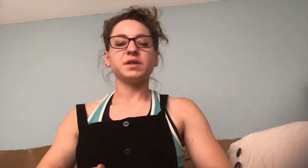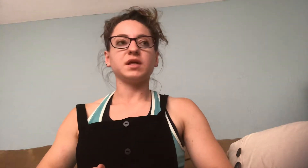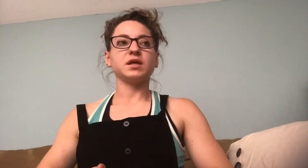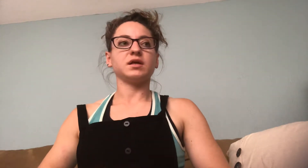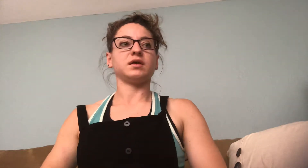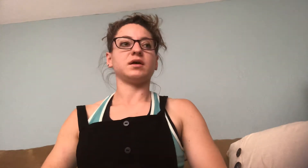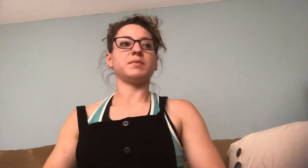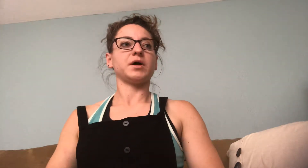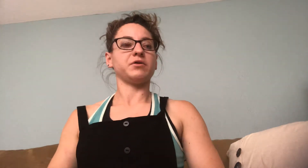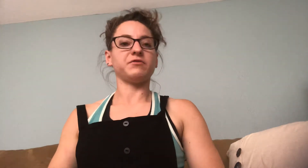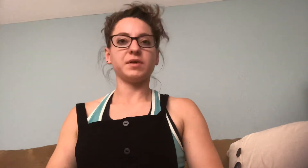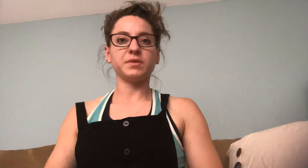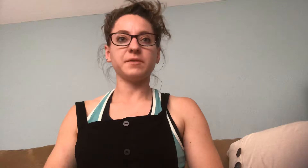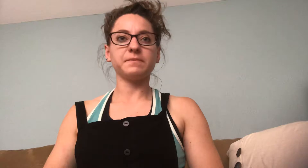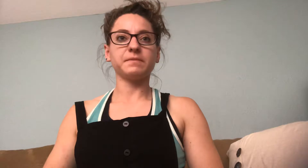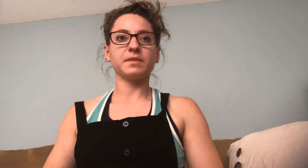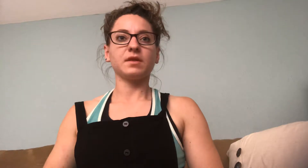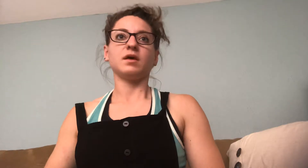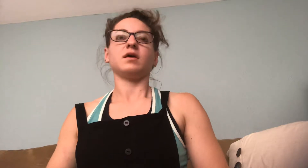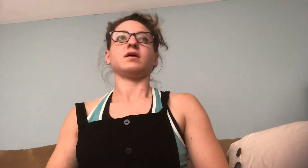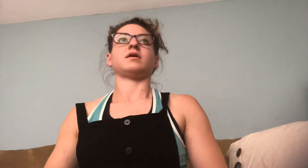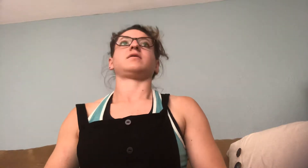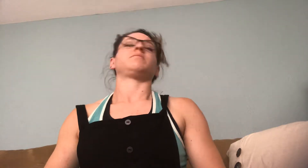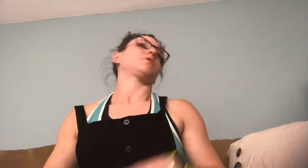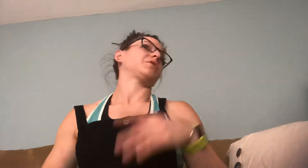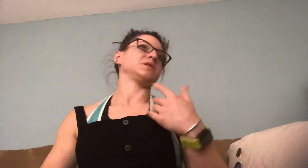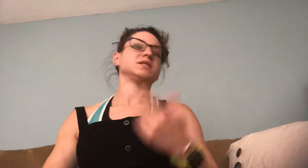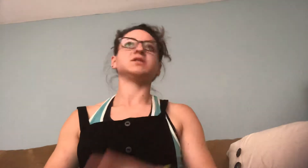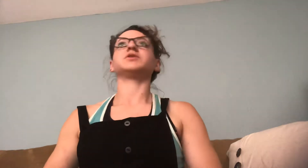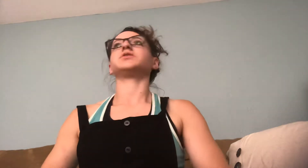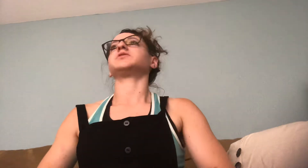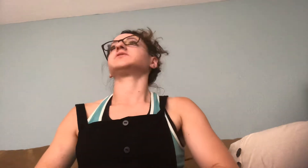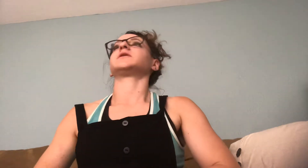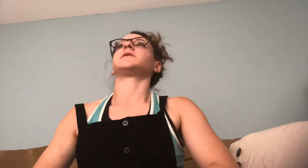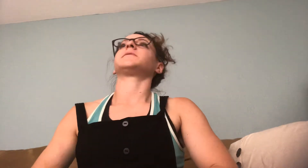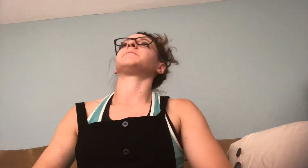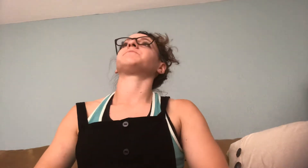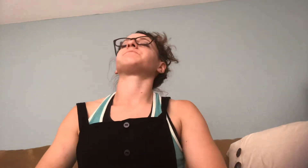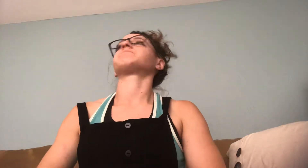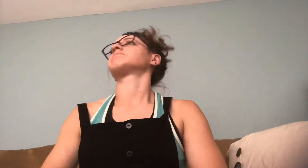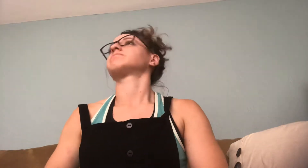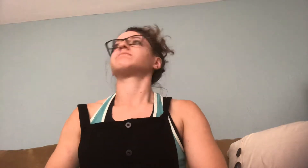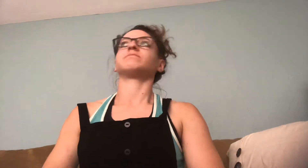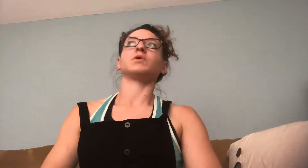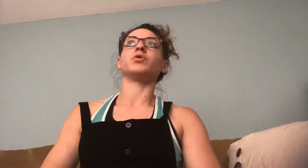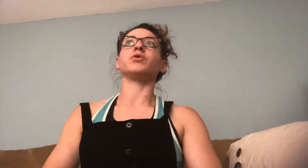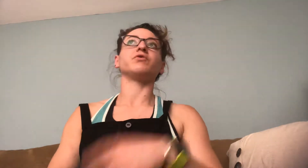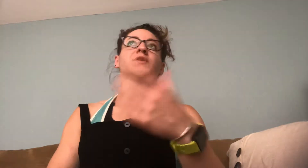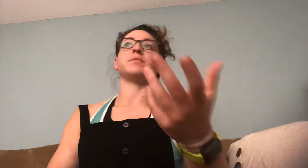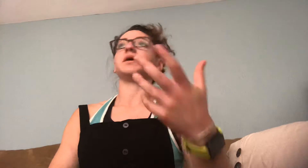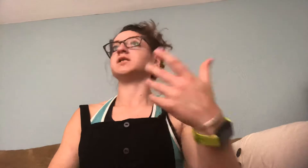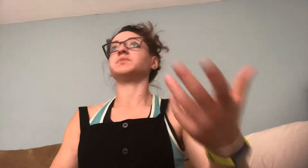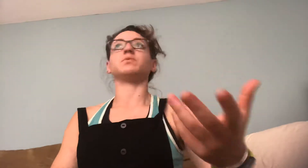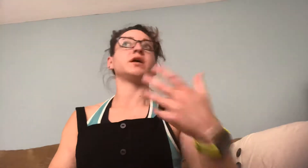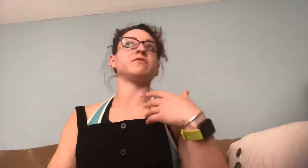something about your family, brothers and sisters, or your own family, husband, wife,